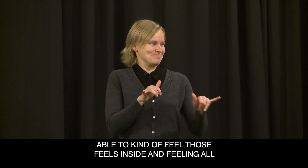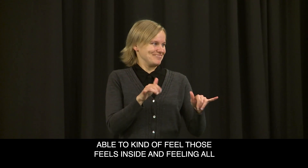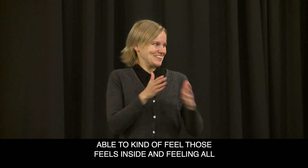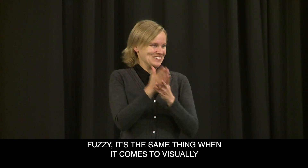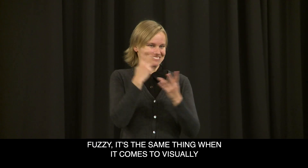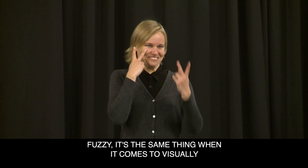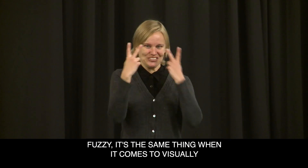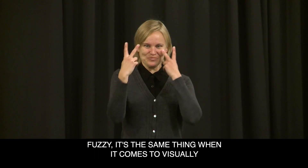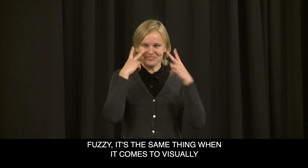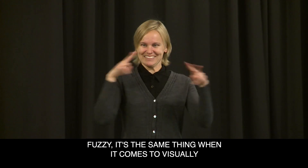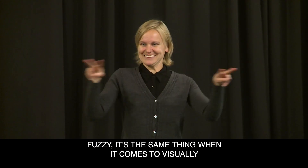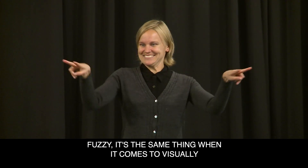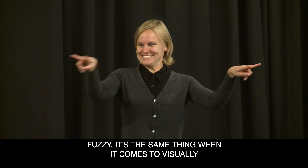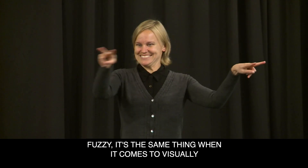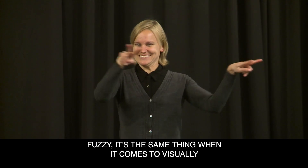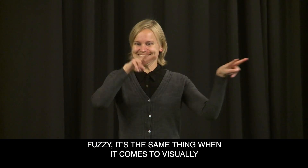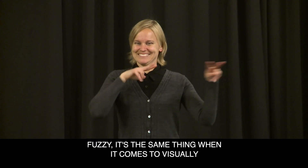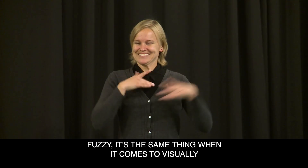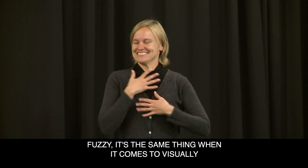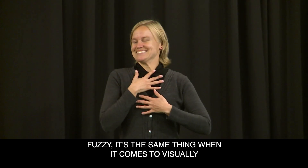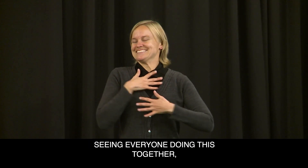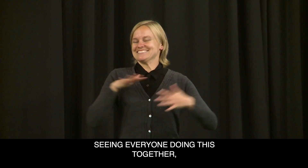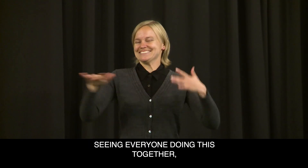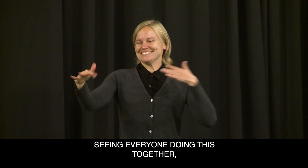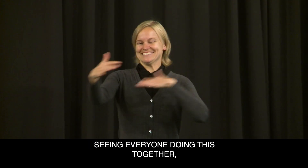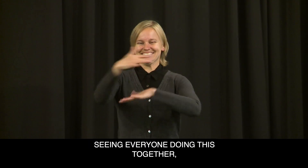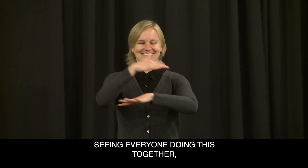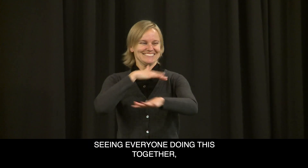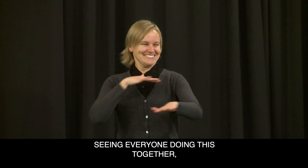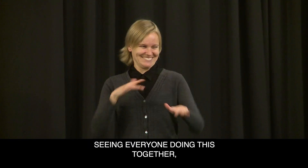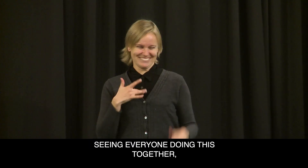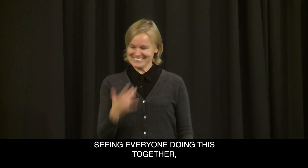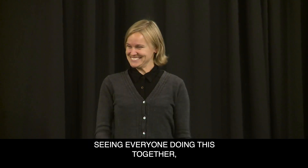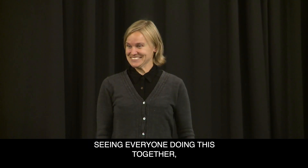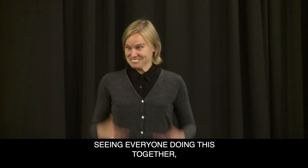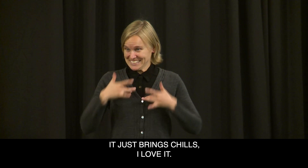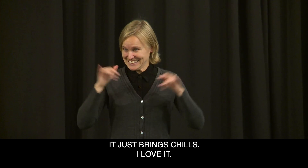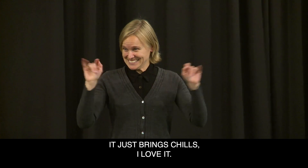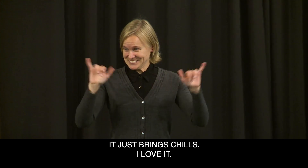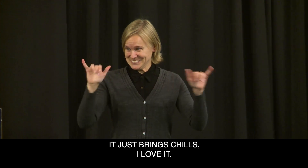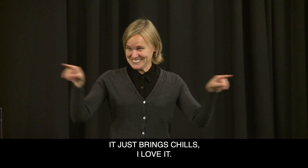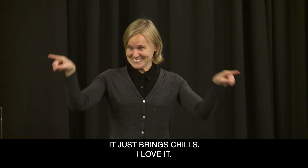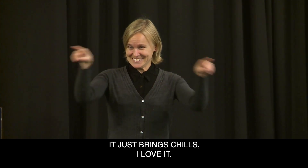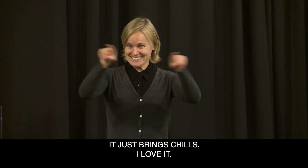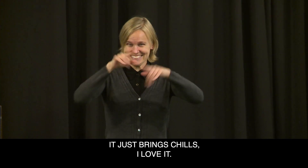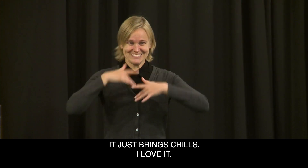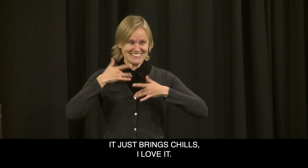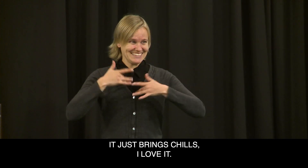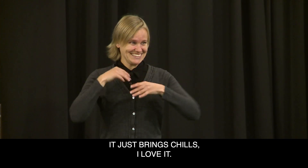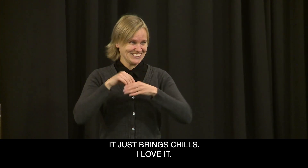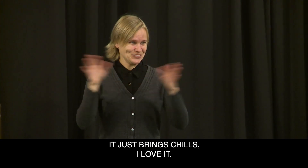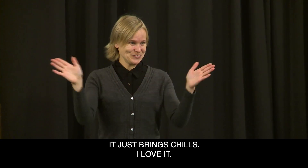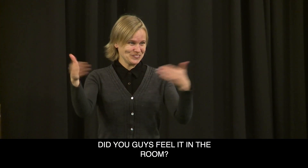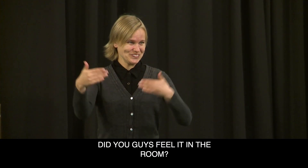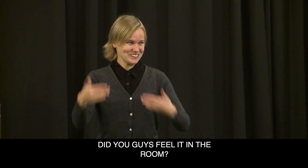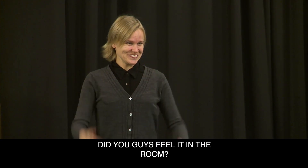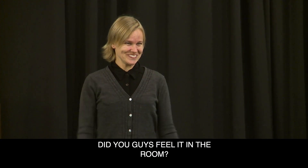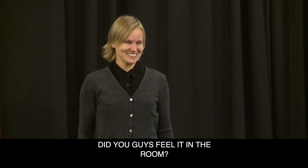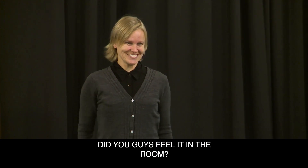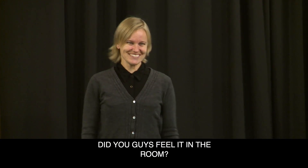all fuzzy. It's the same thing when it comes to visually seeing everyone doing this together. Just, it just brings chills. I love it. Did you guys feel it in the